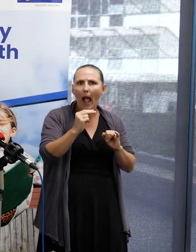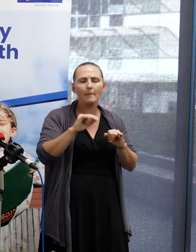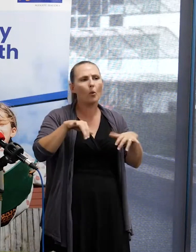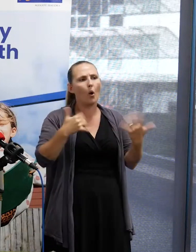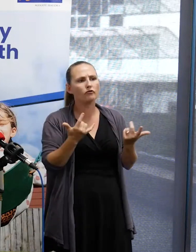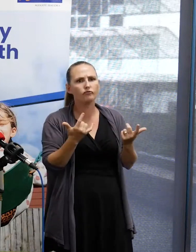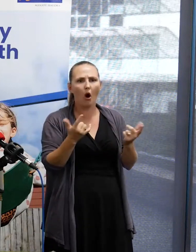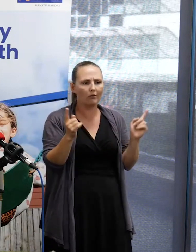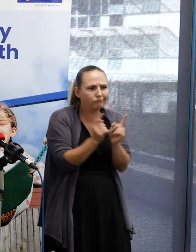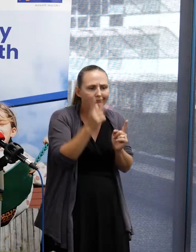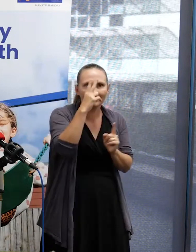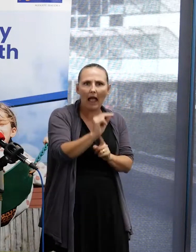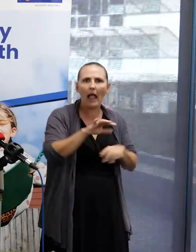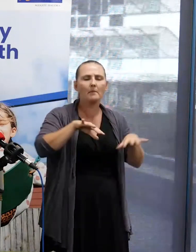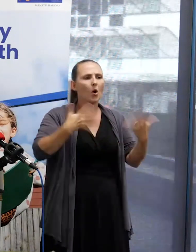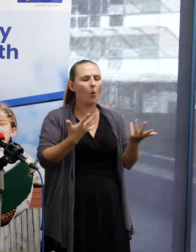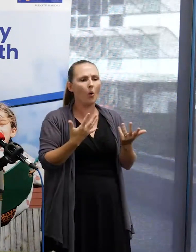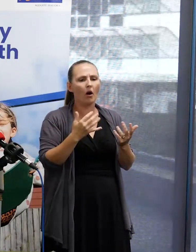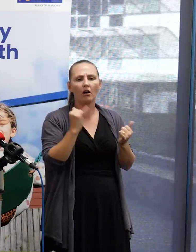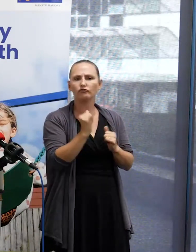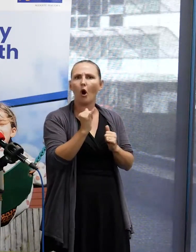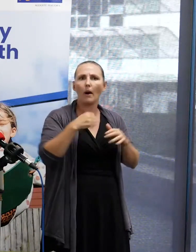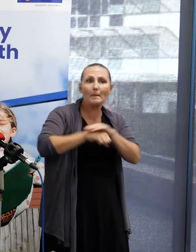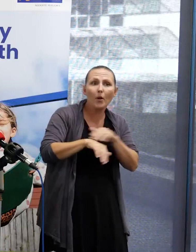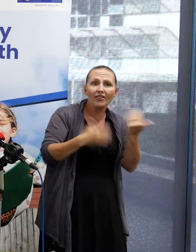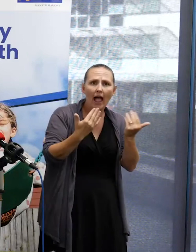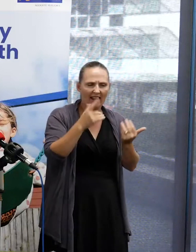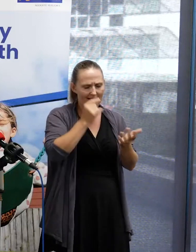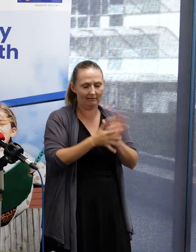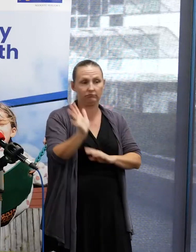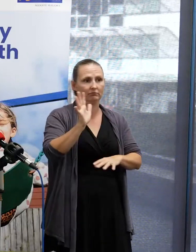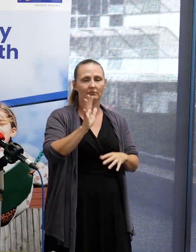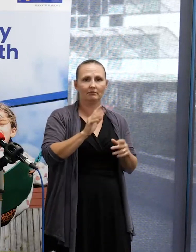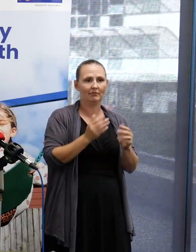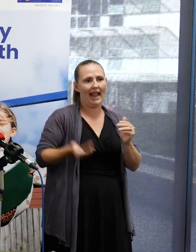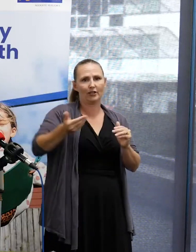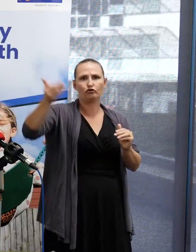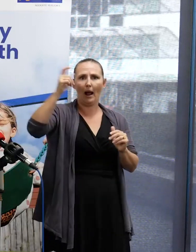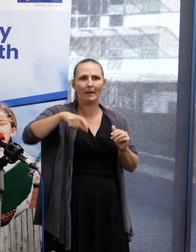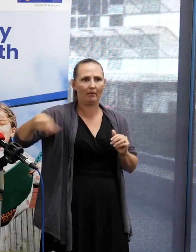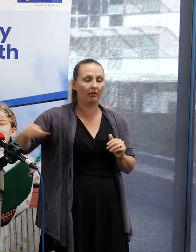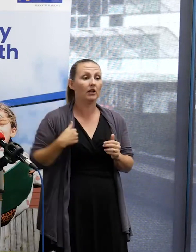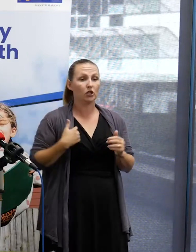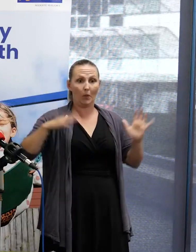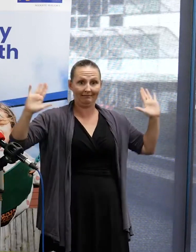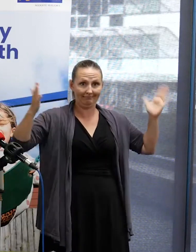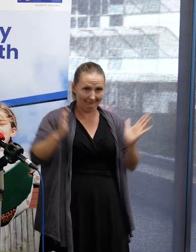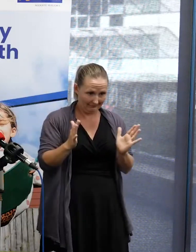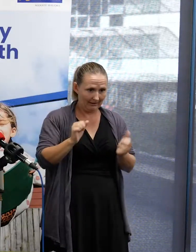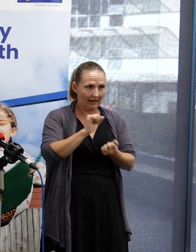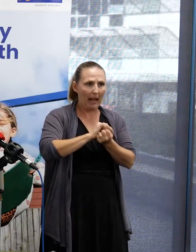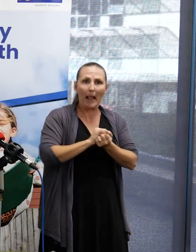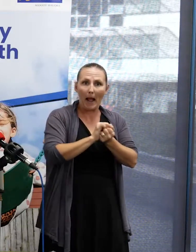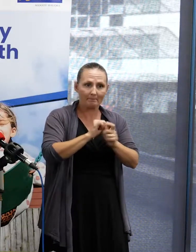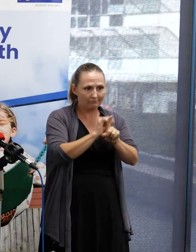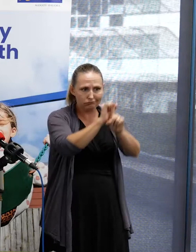a slip of the fingers on the date of birth and like. And there's been a significant cleanup of that data over the last 2 months once the trial